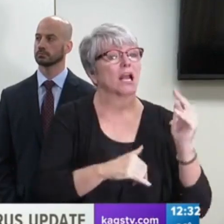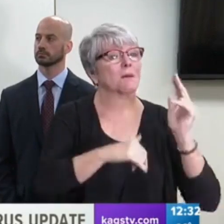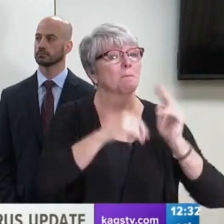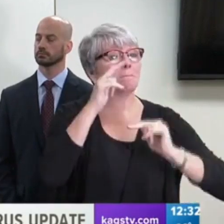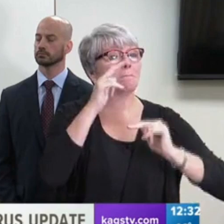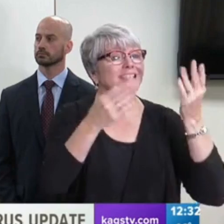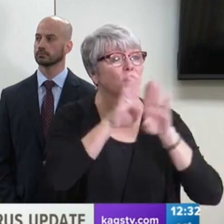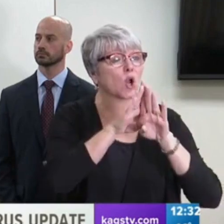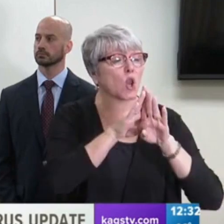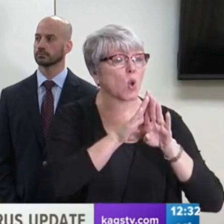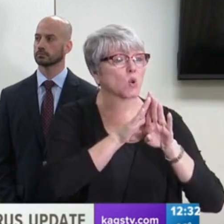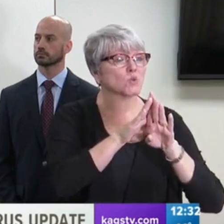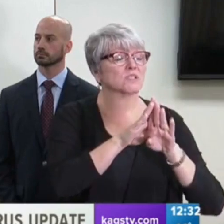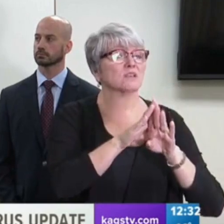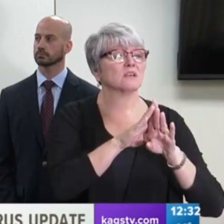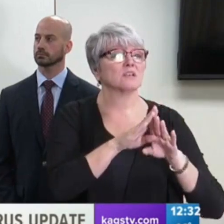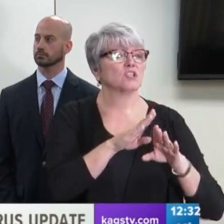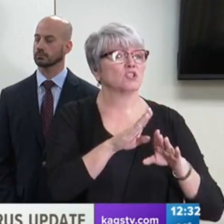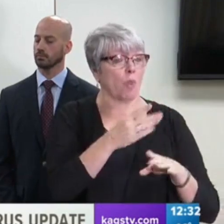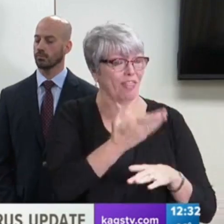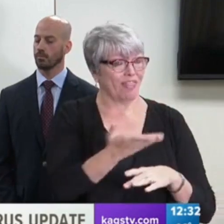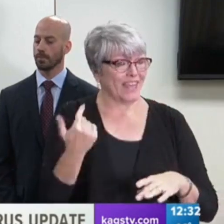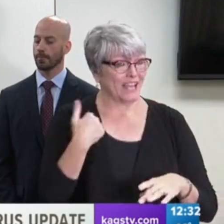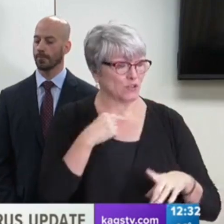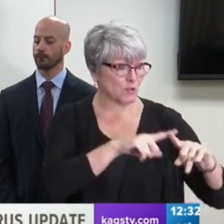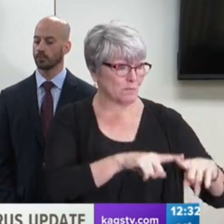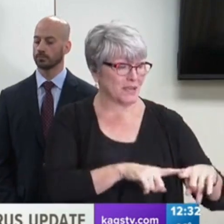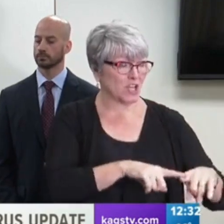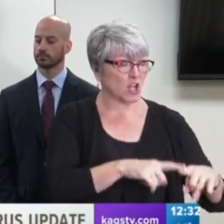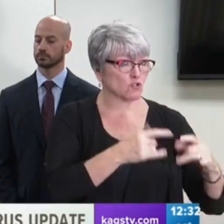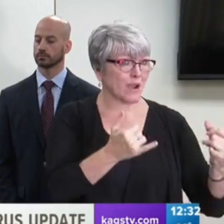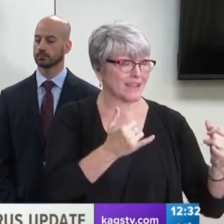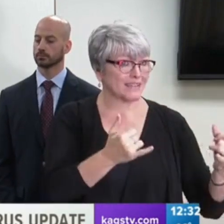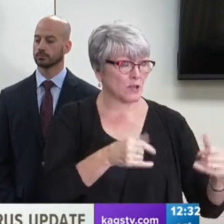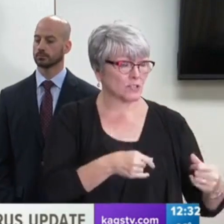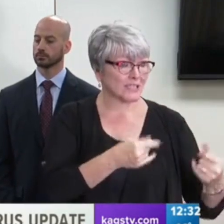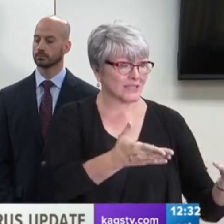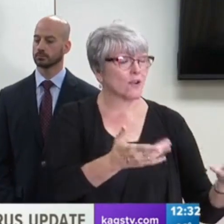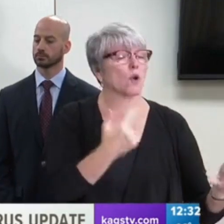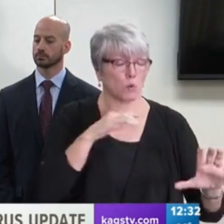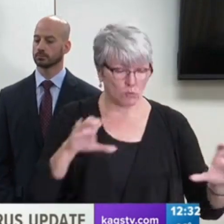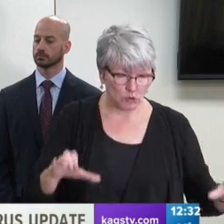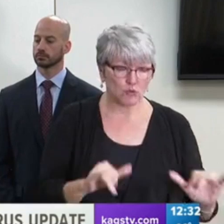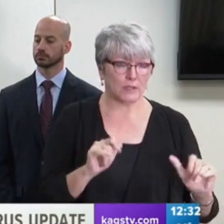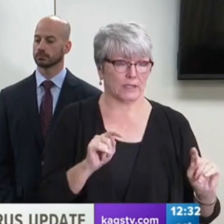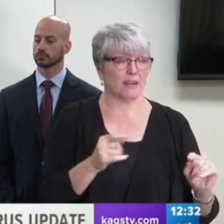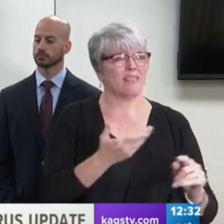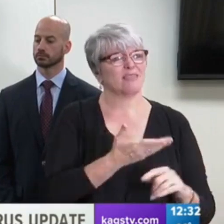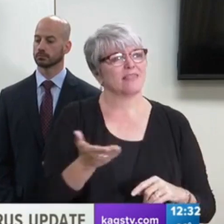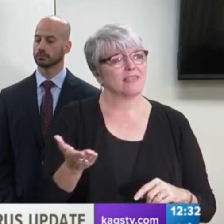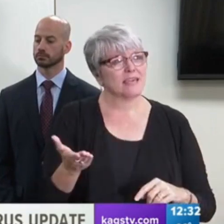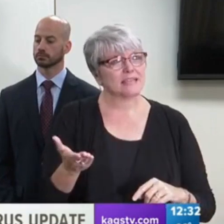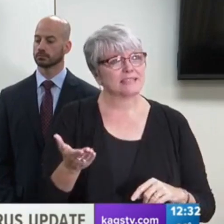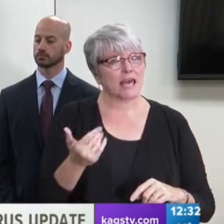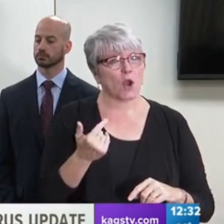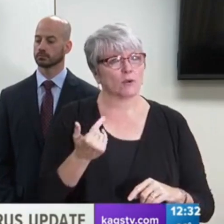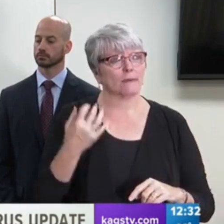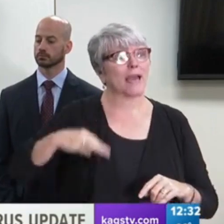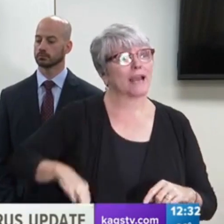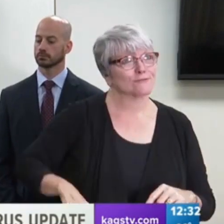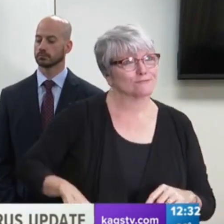are closed, our facilities are closed. So the things that you're counting on us at this time to deliver, we're there. The things that are